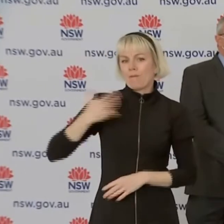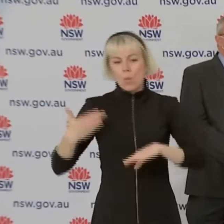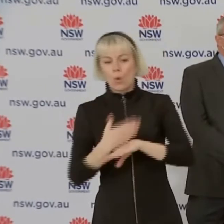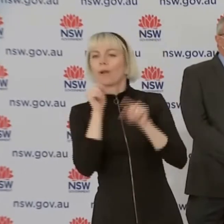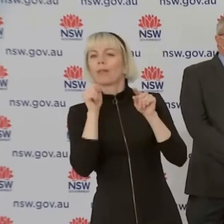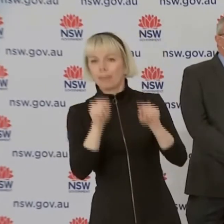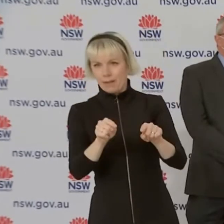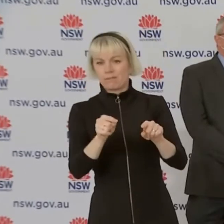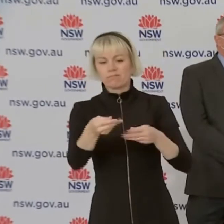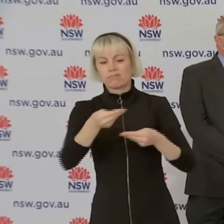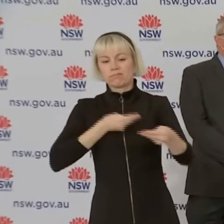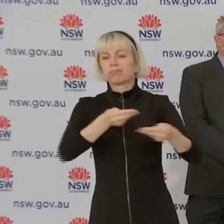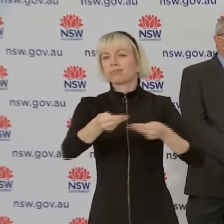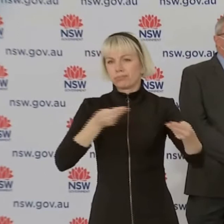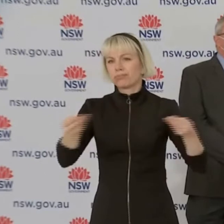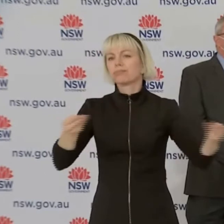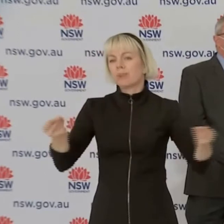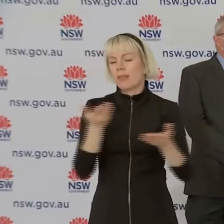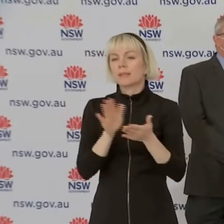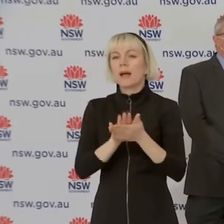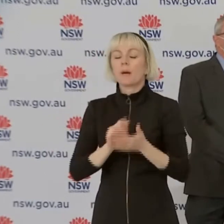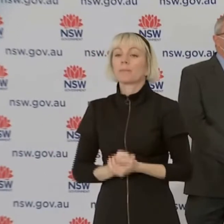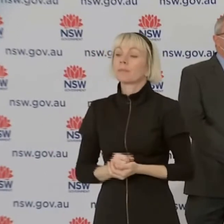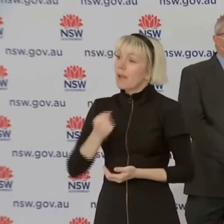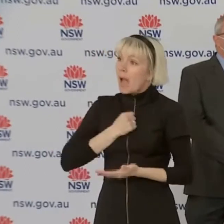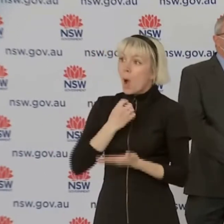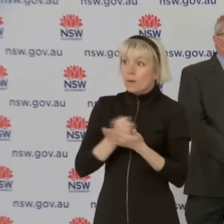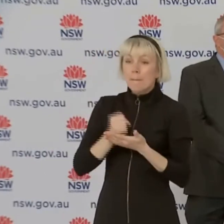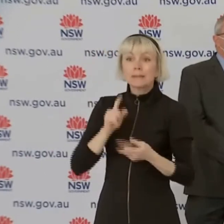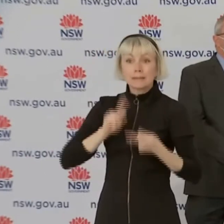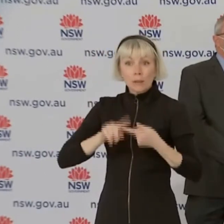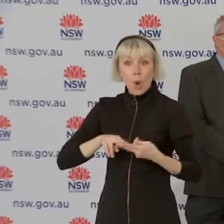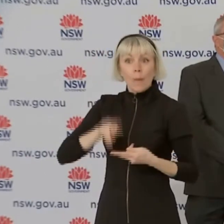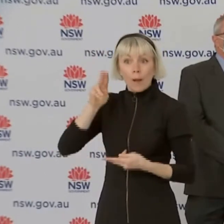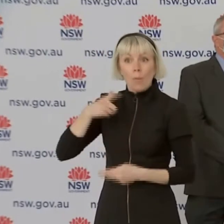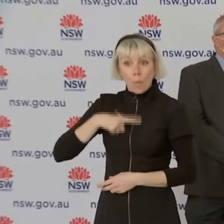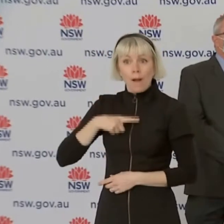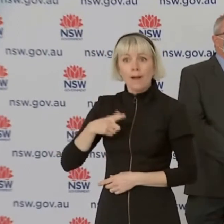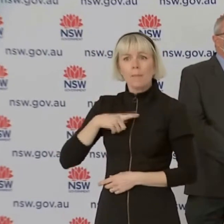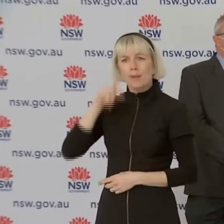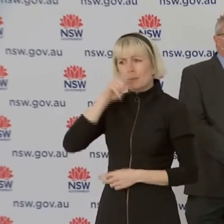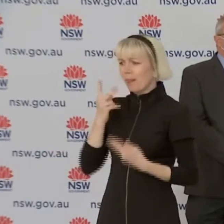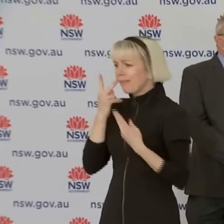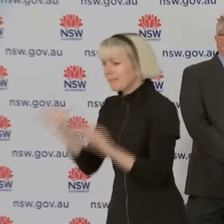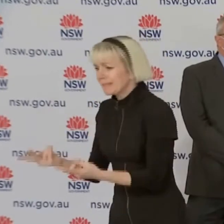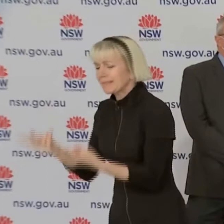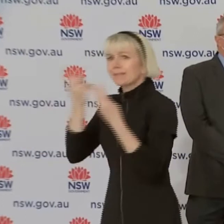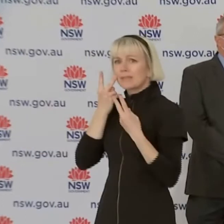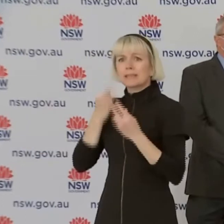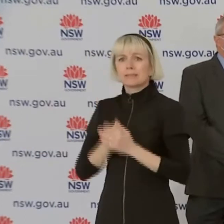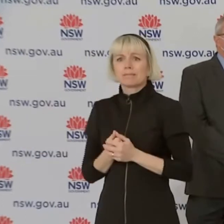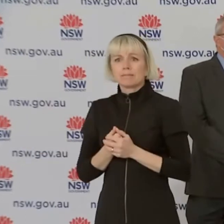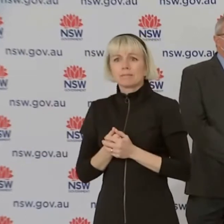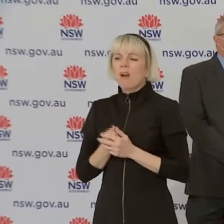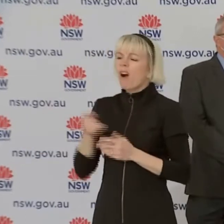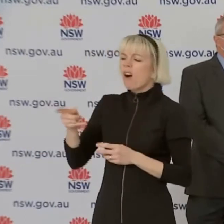the community. The numbers are going up because we're still having mixing with households. We're still having a small number of people